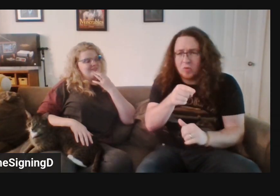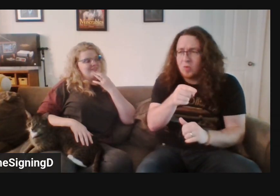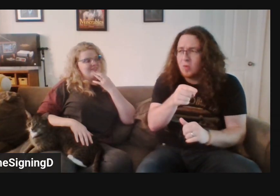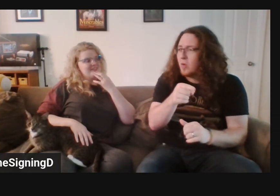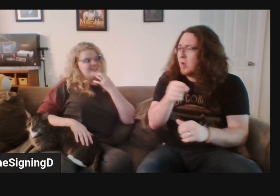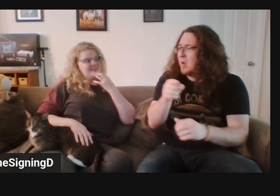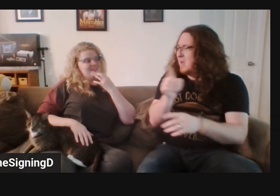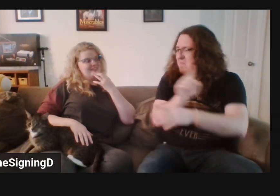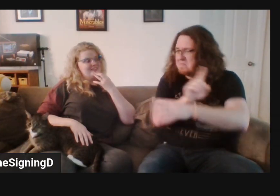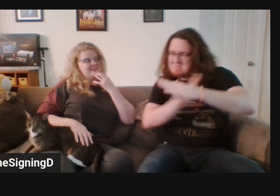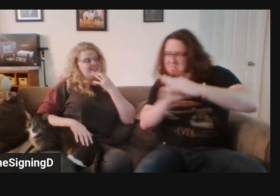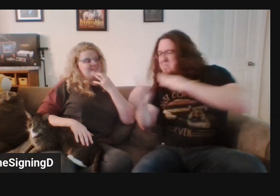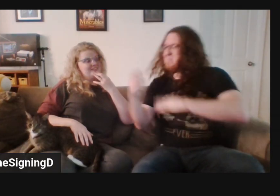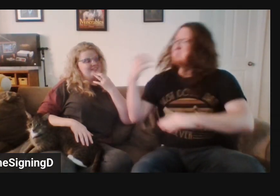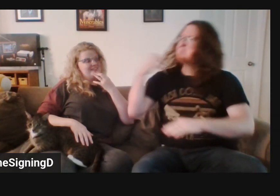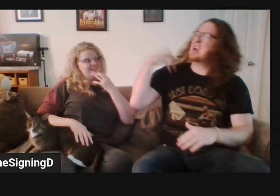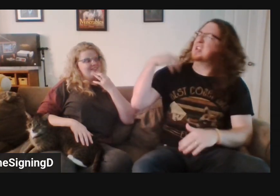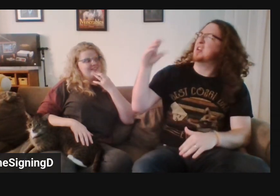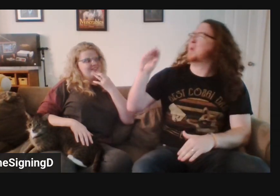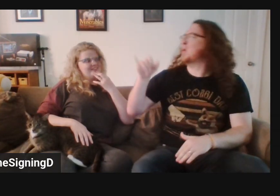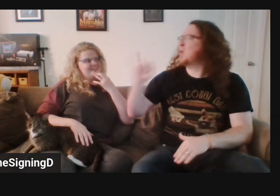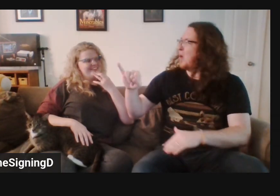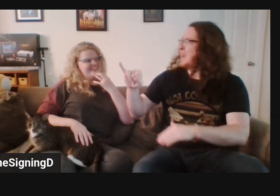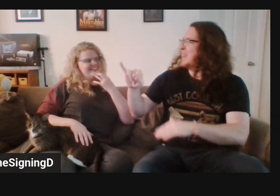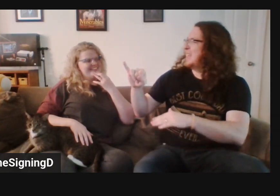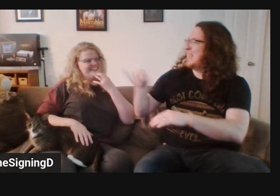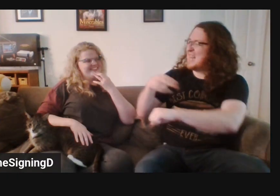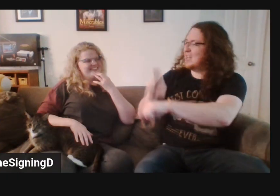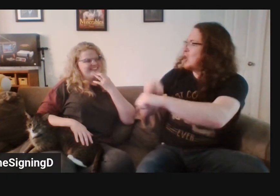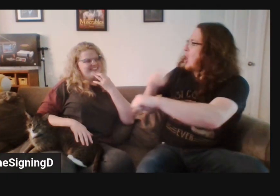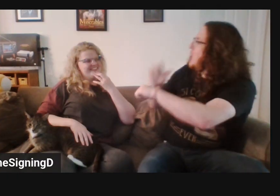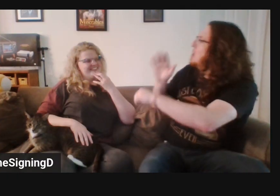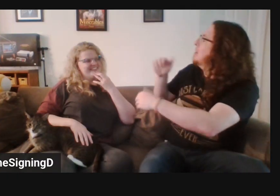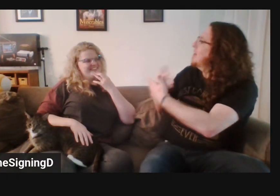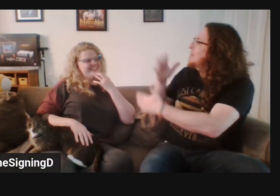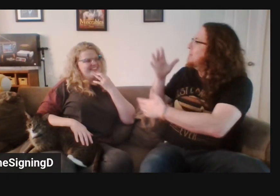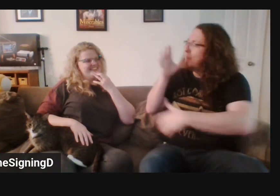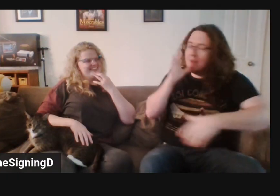bossy Corgi nature on your new mom? That's right.